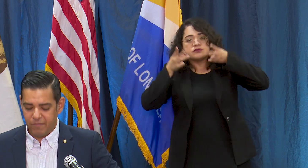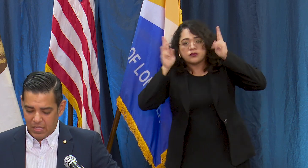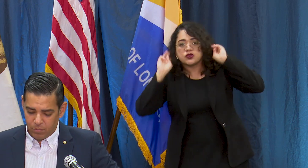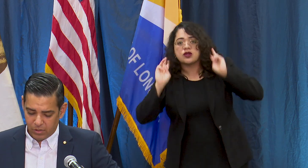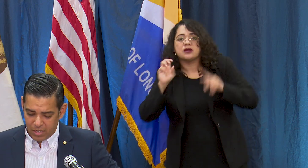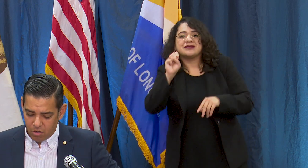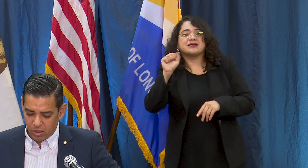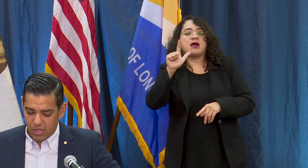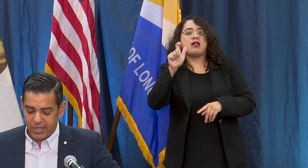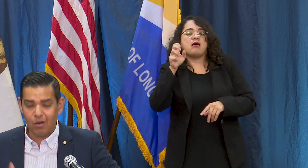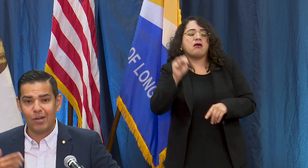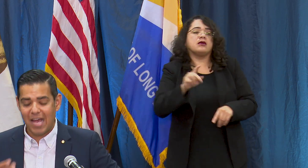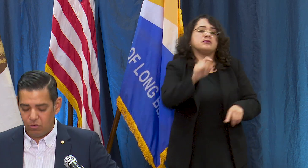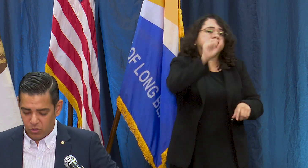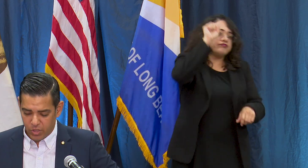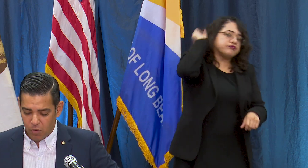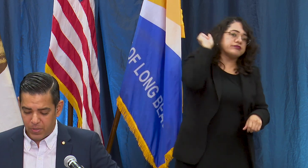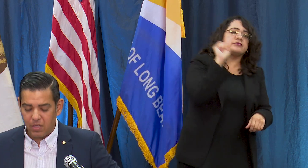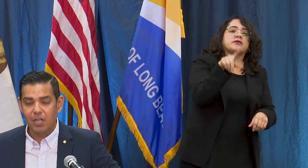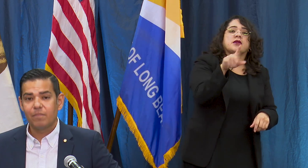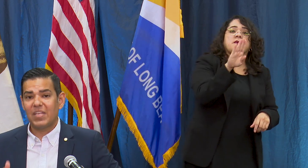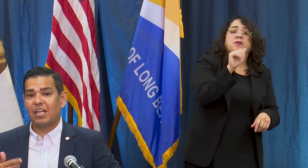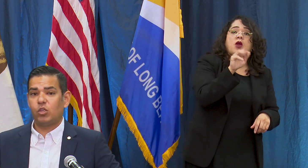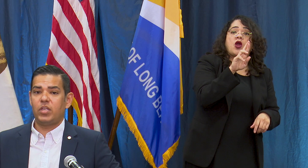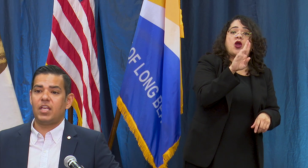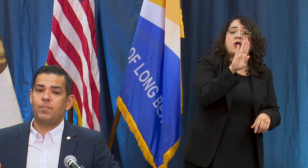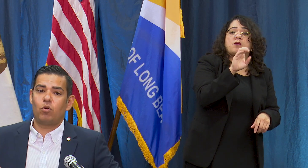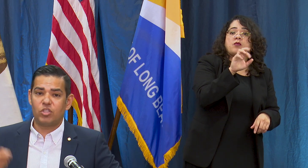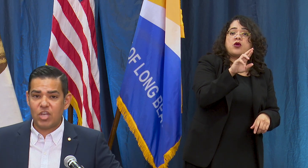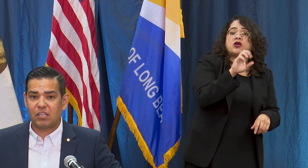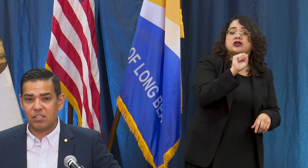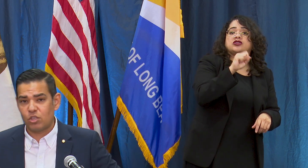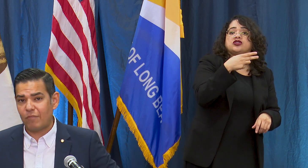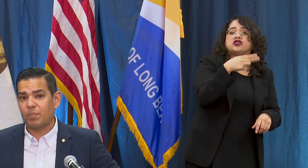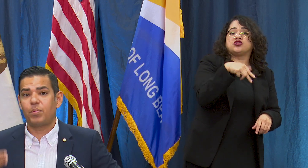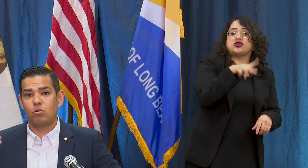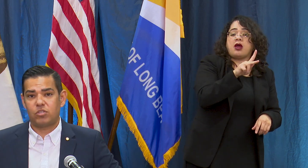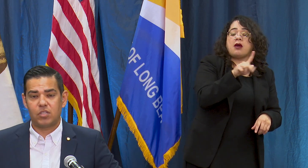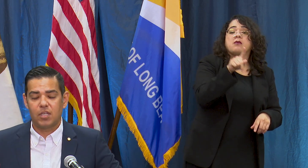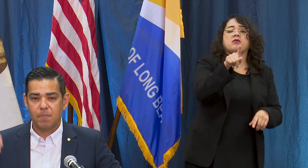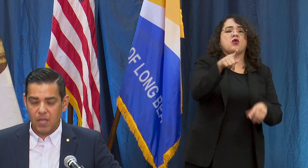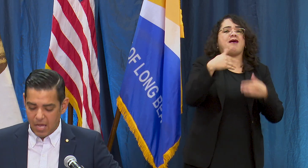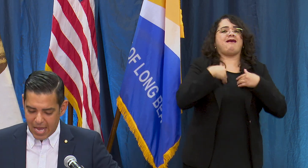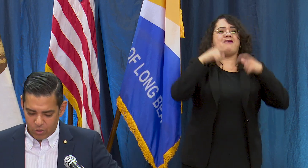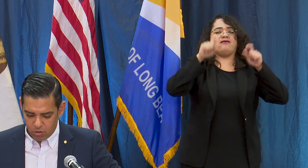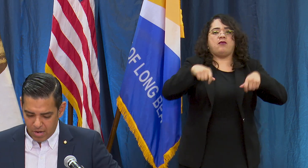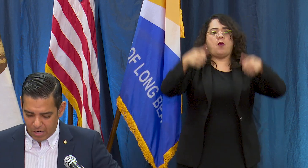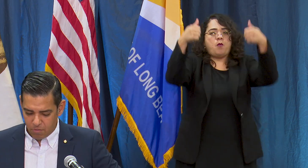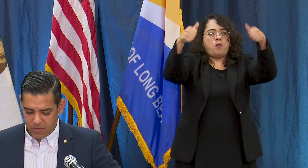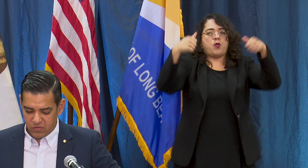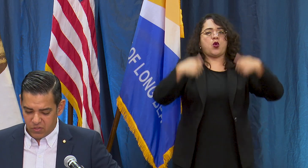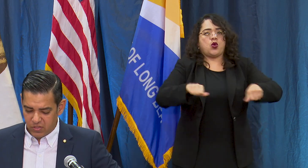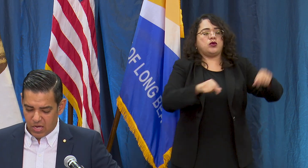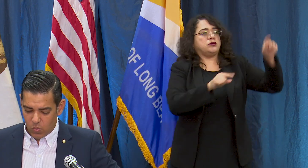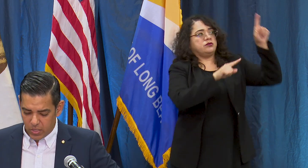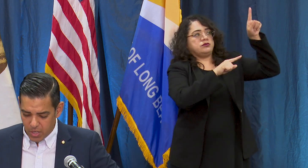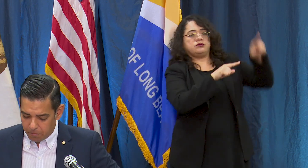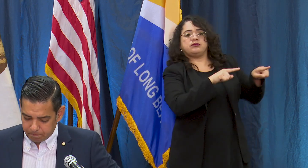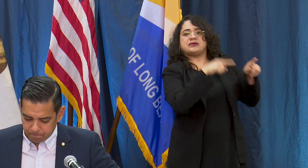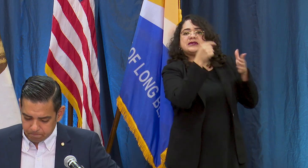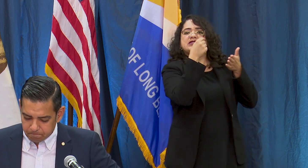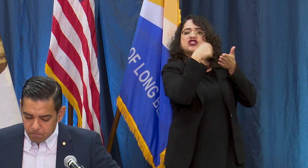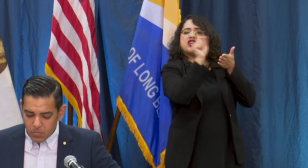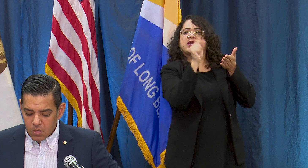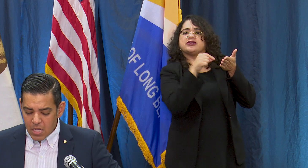information will be available later online on how to reopen, including important checklists that you have to post at your business